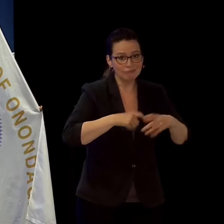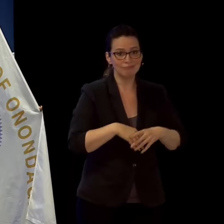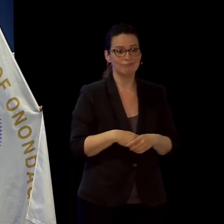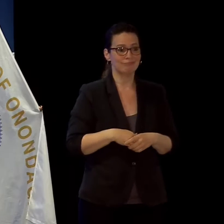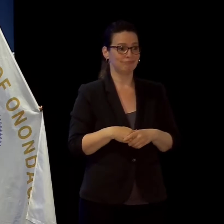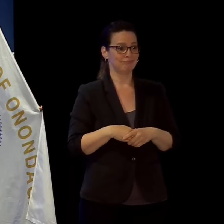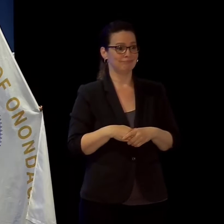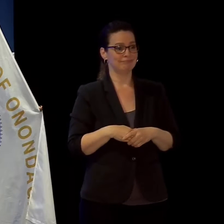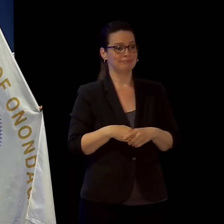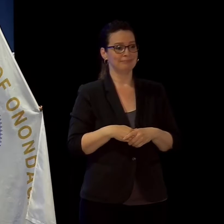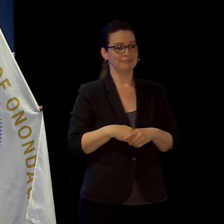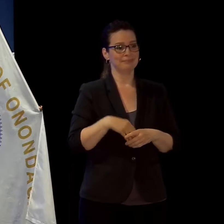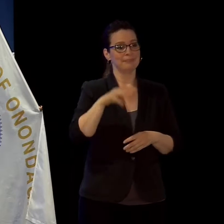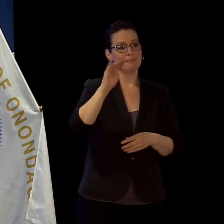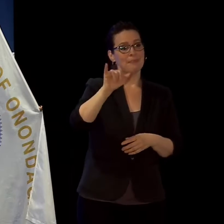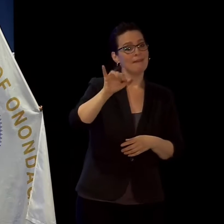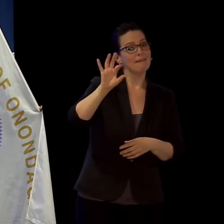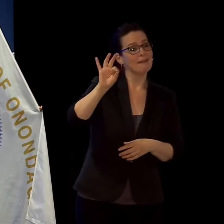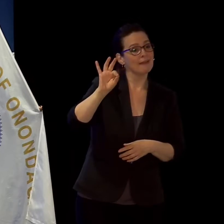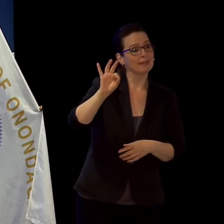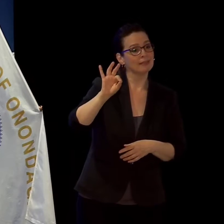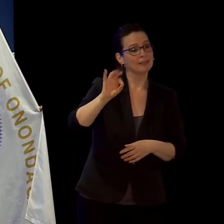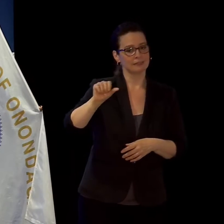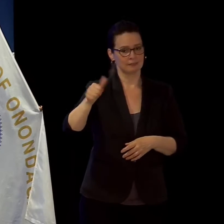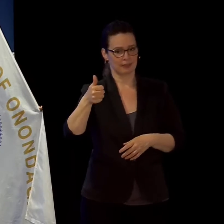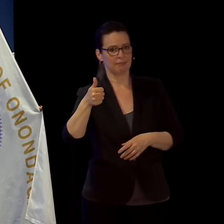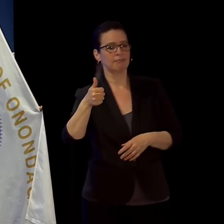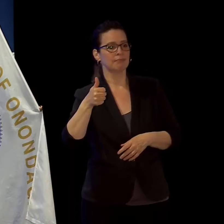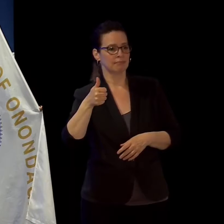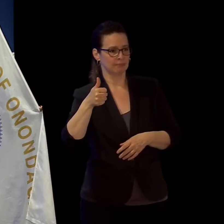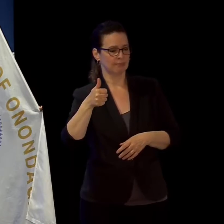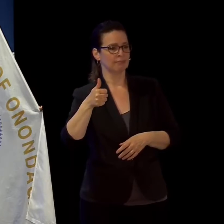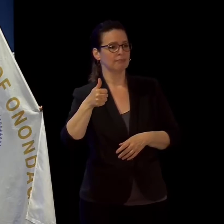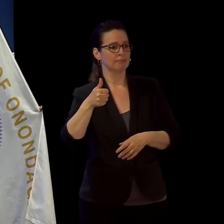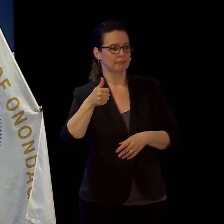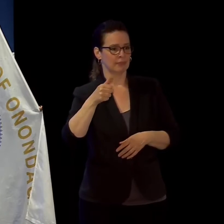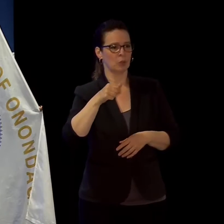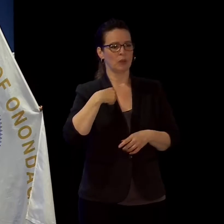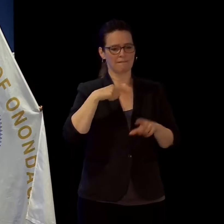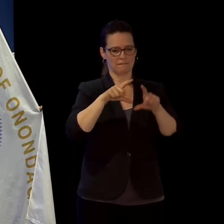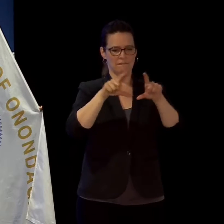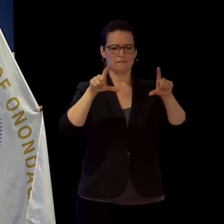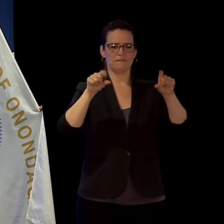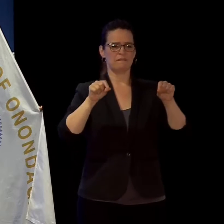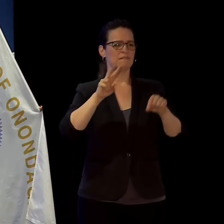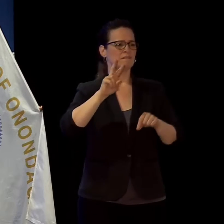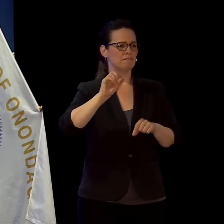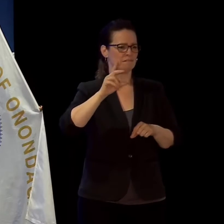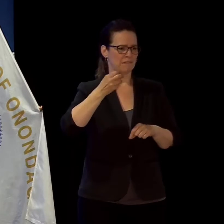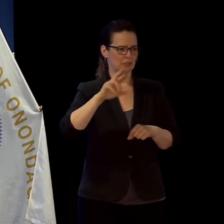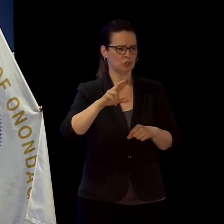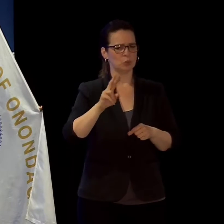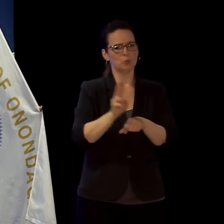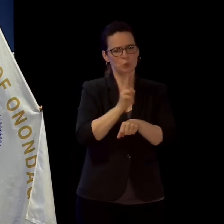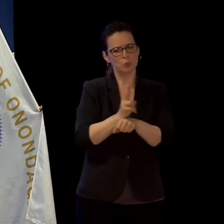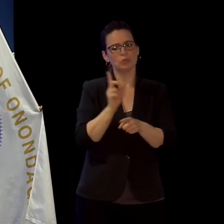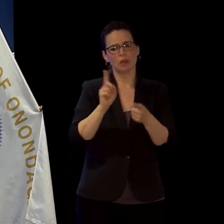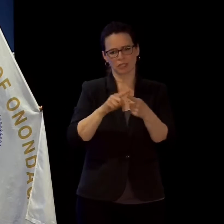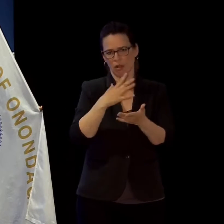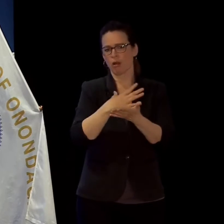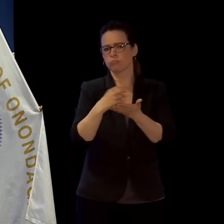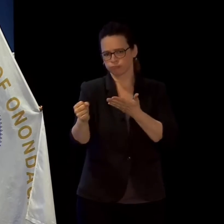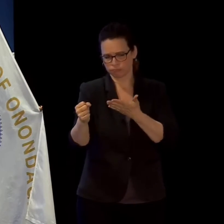May 9th and 10th, you got to redeem the vouchers by then. If we have money that has